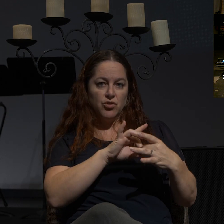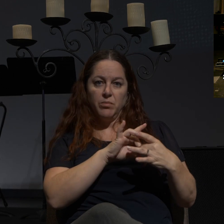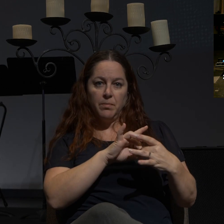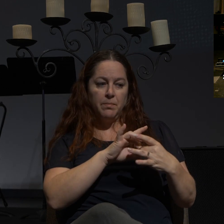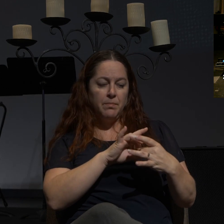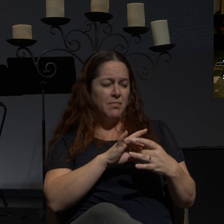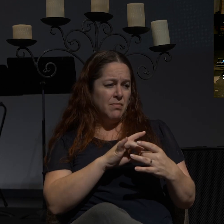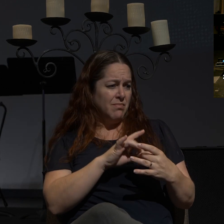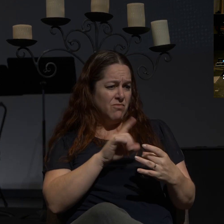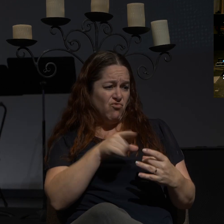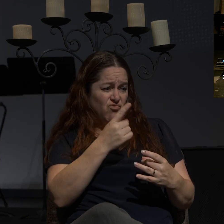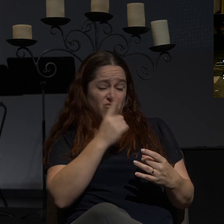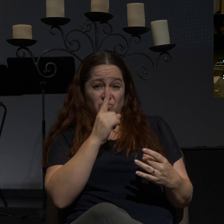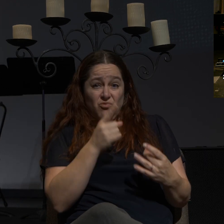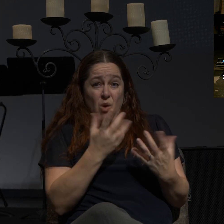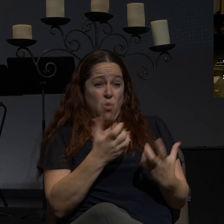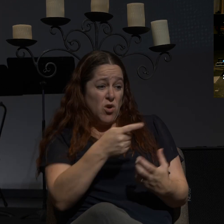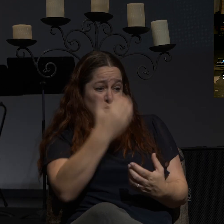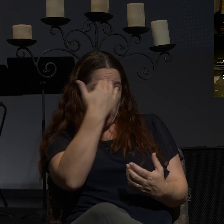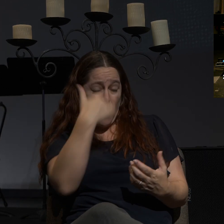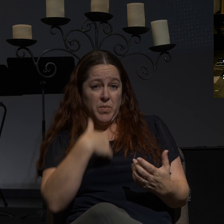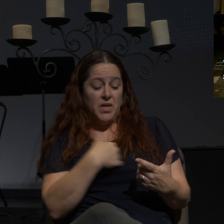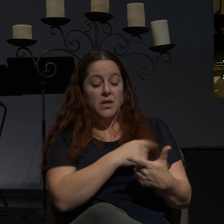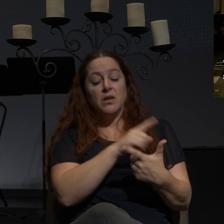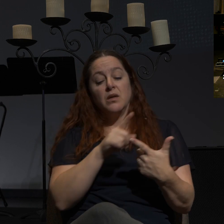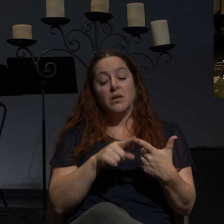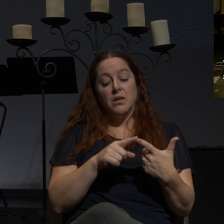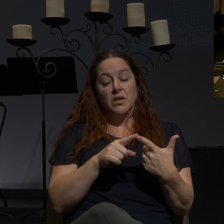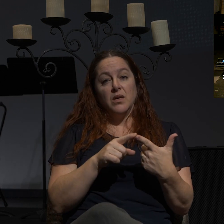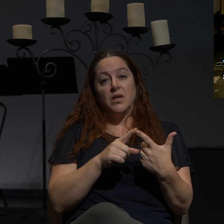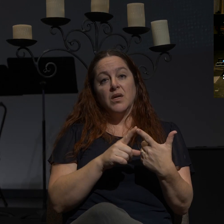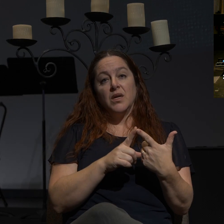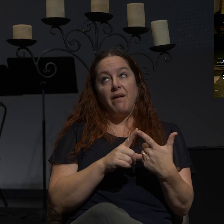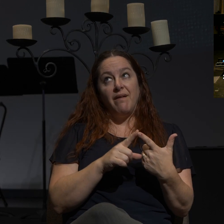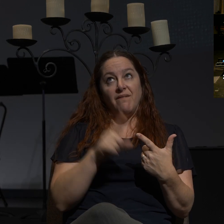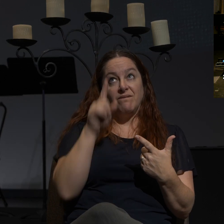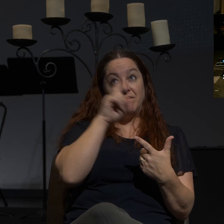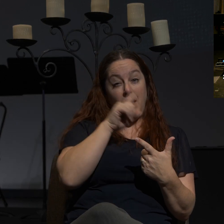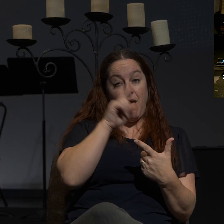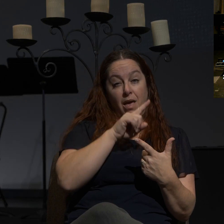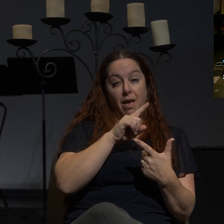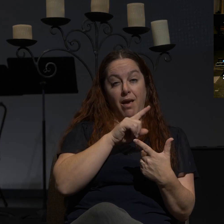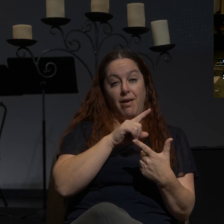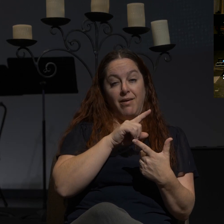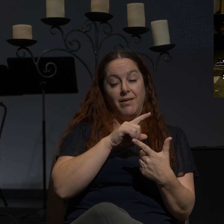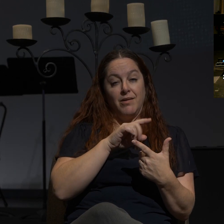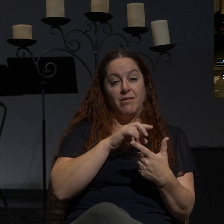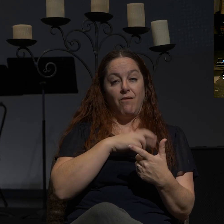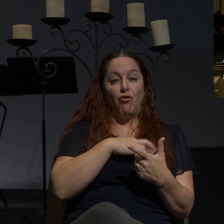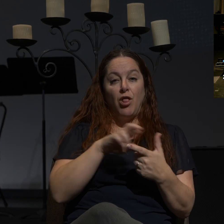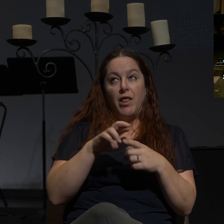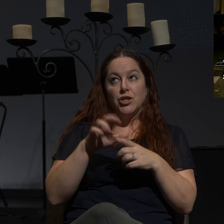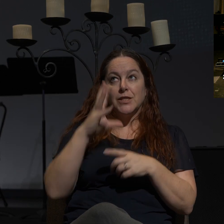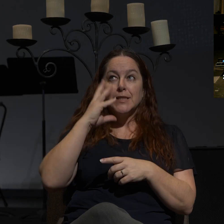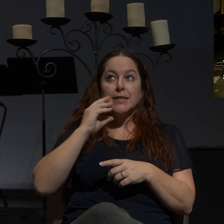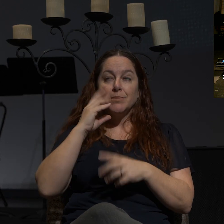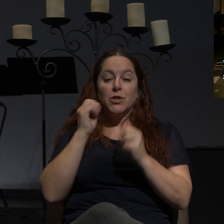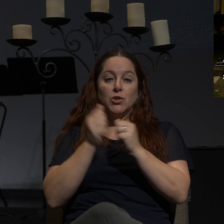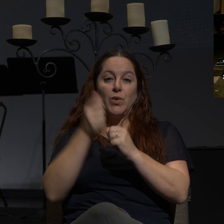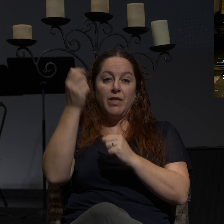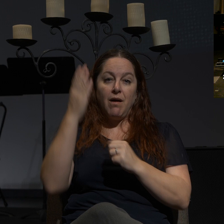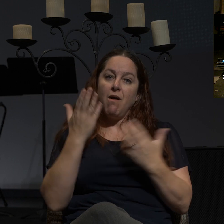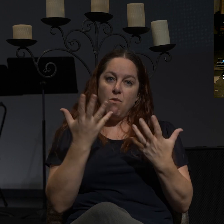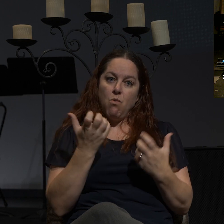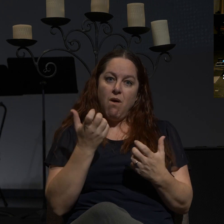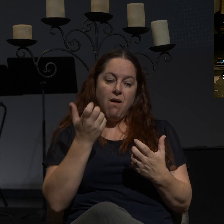all I really want you to do is to know me. Secondly, they were faking their religious experience with God, and all God really wants is for them to be